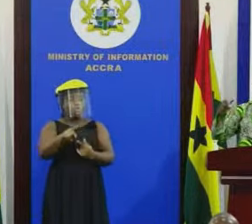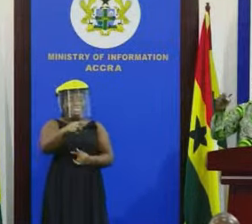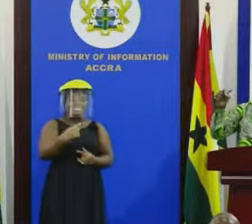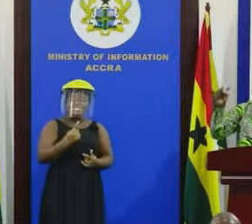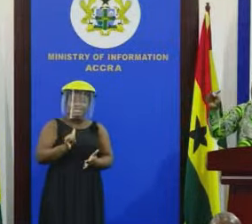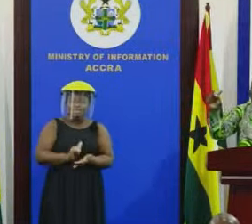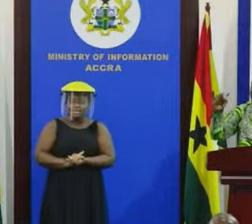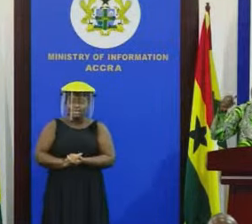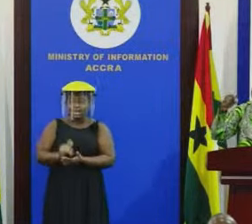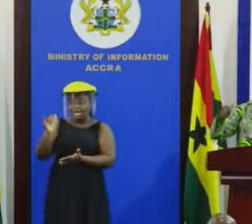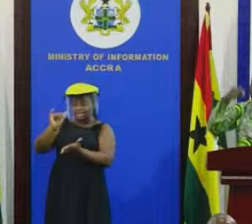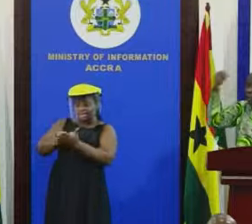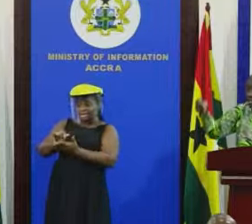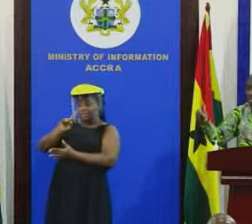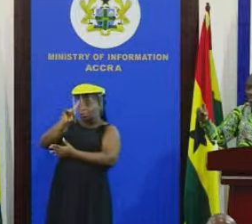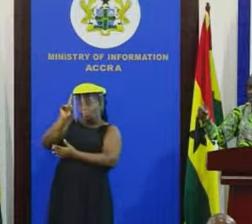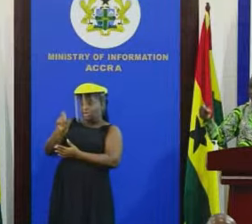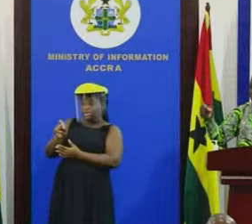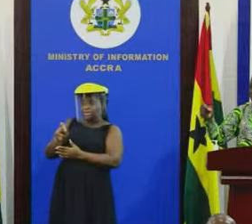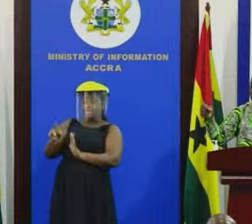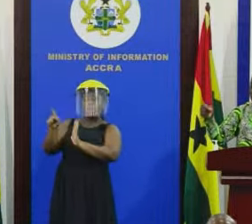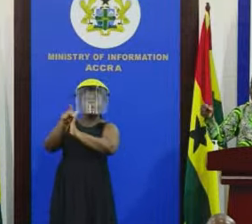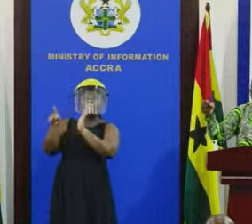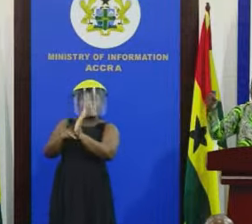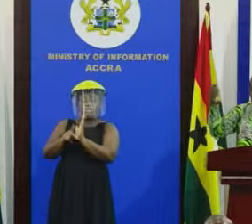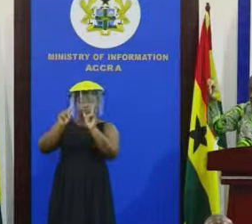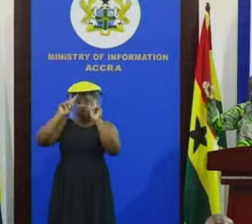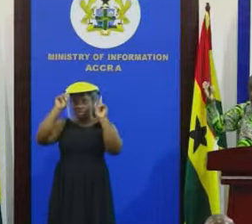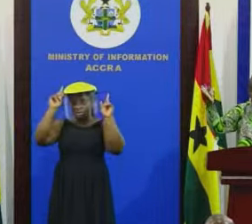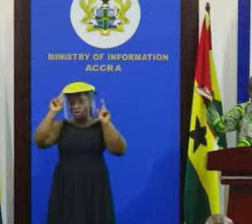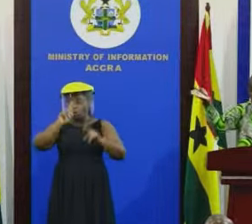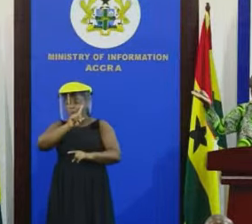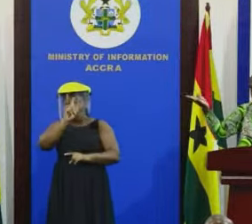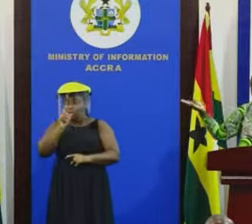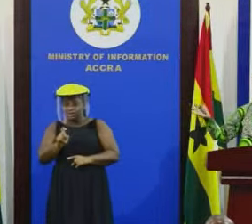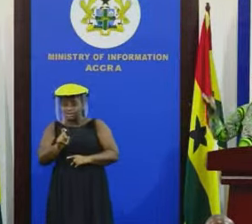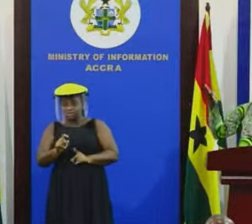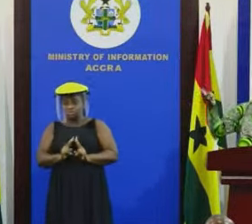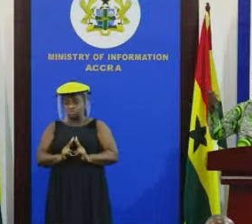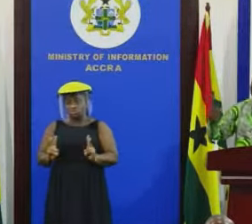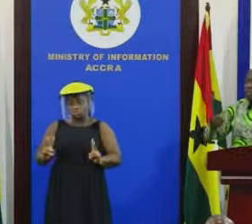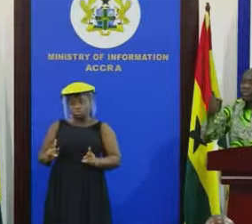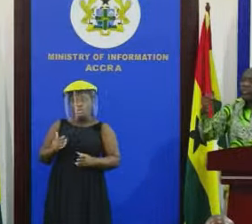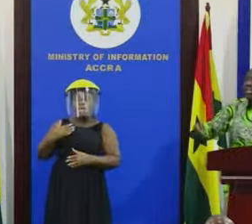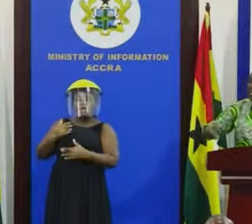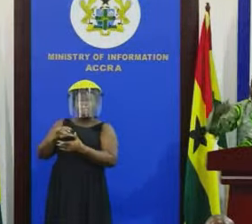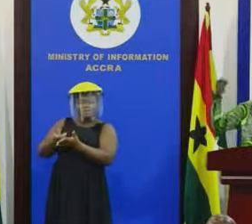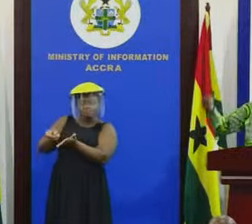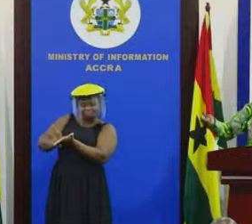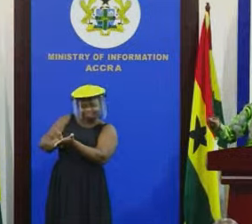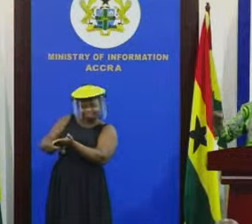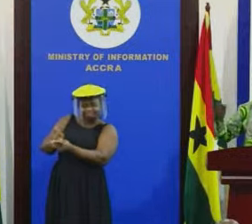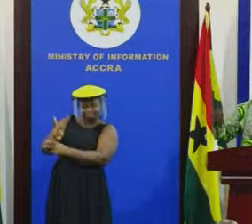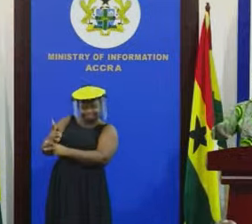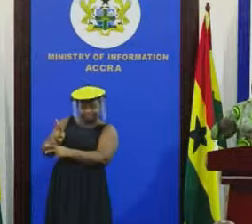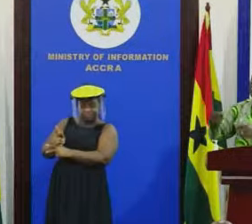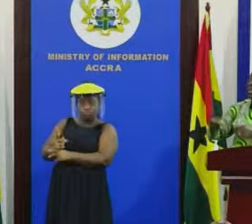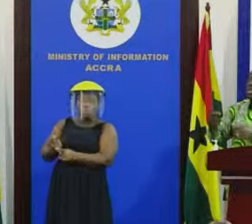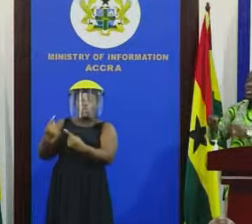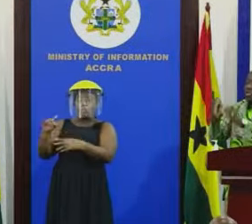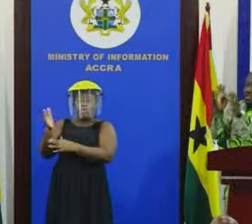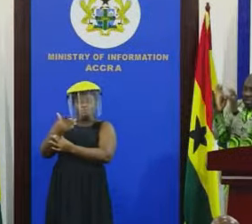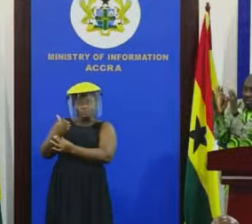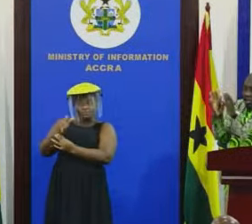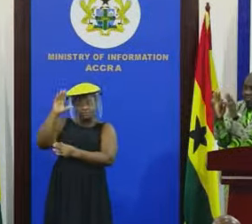that that question is a policy question. And so I would just like to advise, let's make a note of it. Let's ask the fisheries ministry whether they are